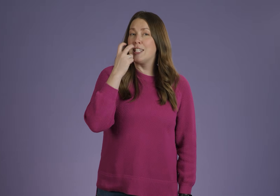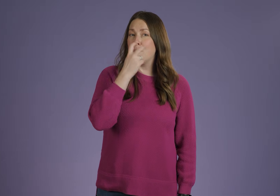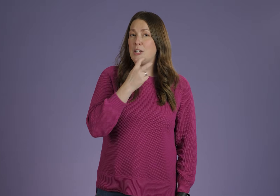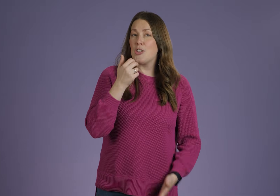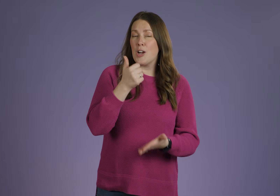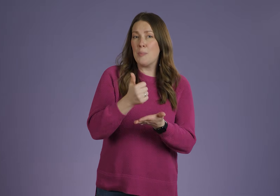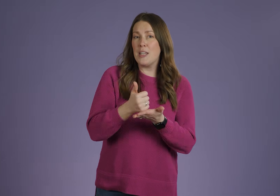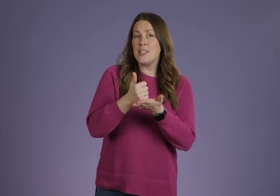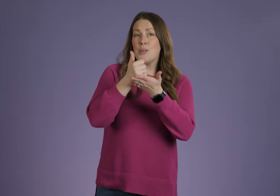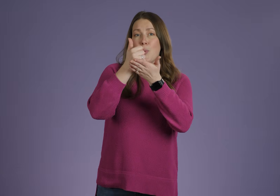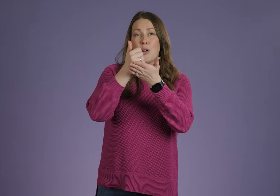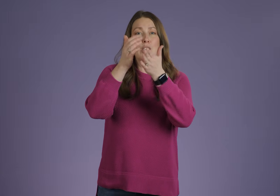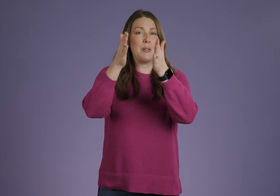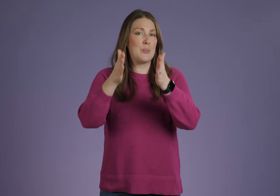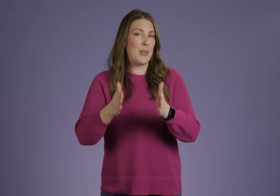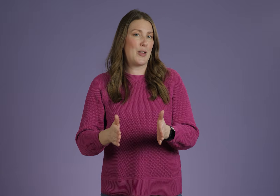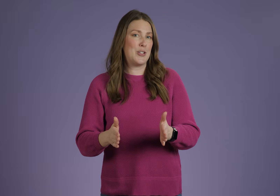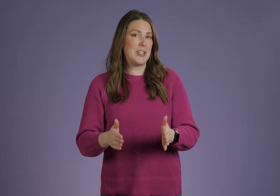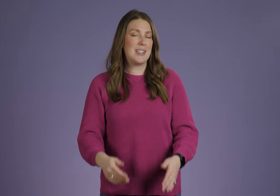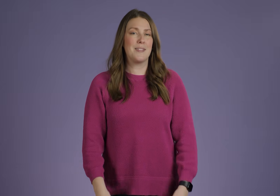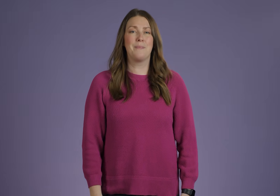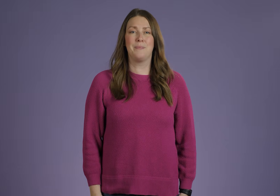Speech therapist or speech pathologist.